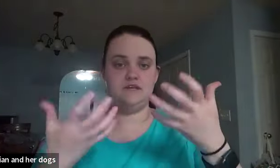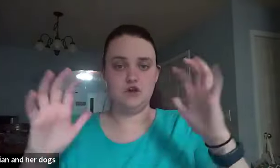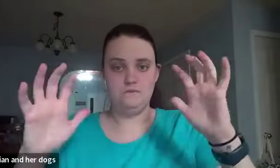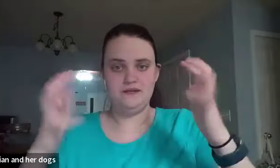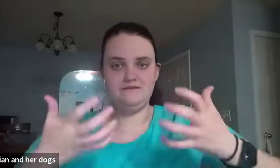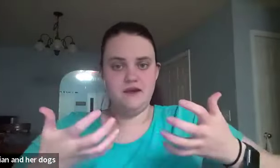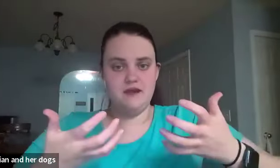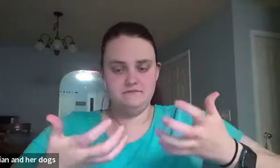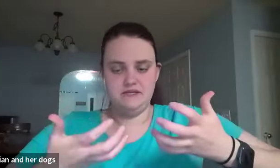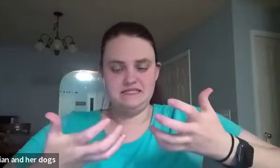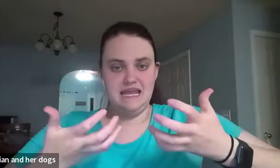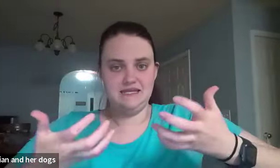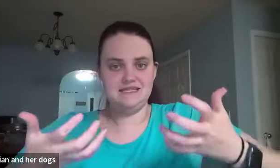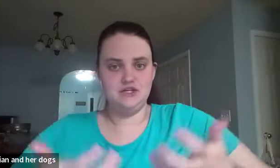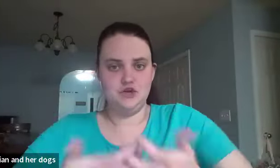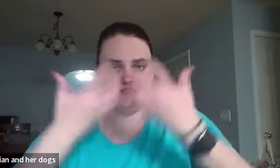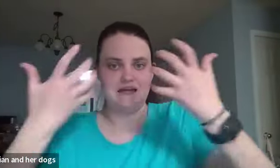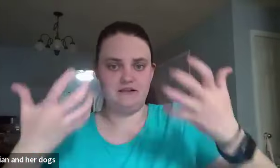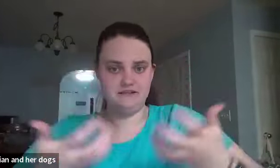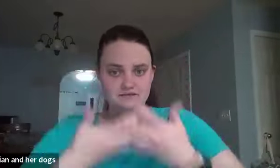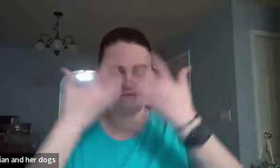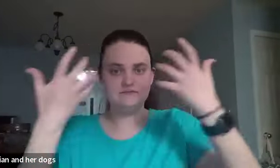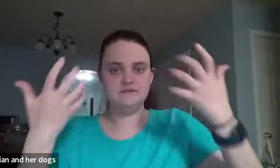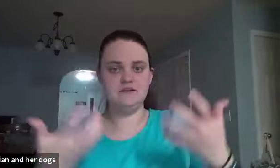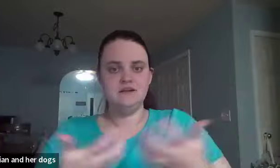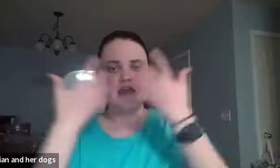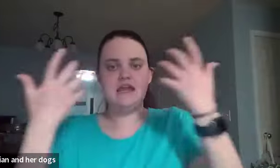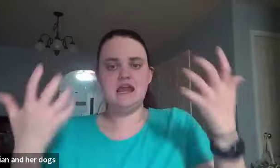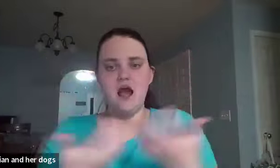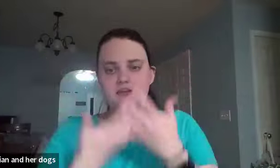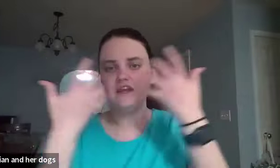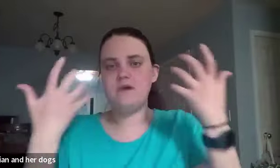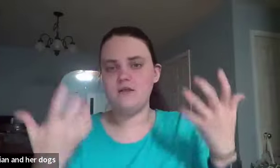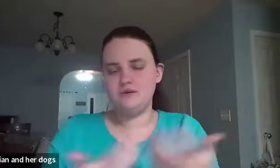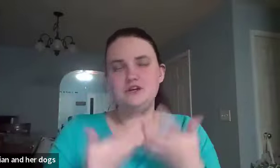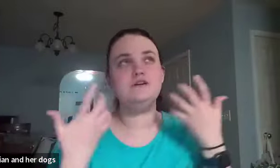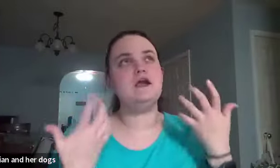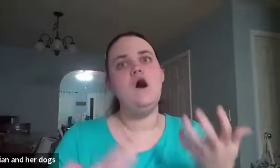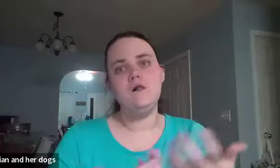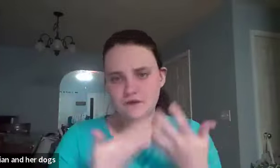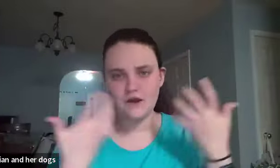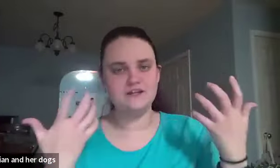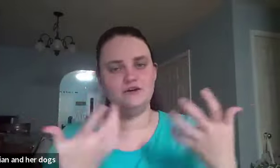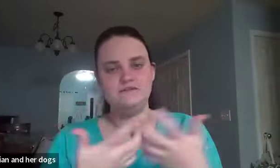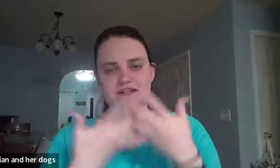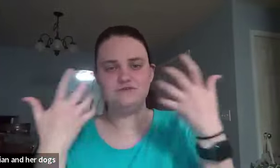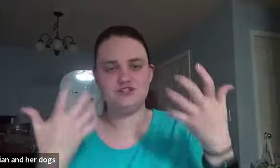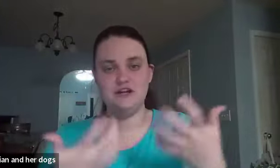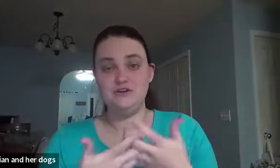these open 5 bent hands and you go salad. And I think about like when you go to like Olive Garden, you go to a fancy restaurant and you